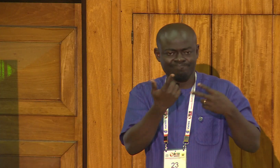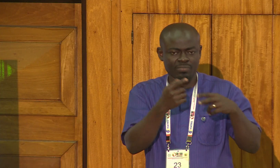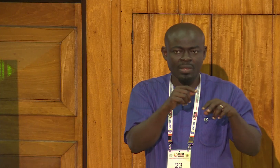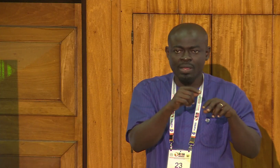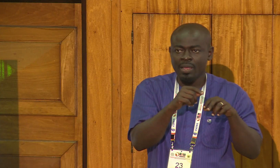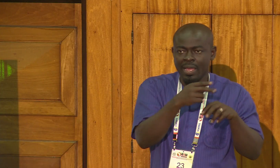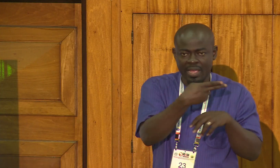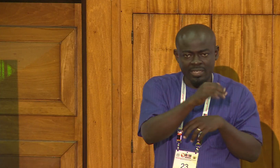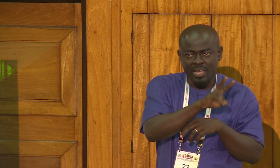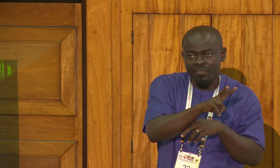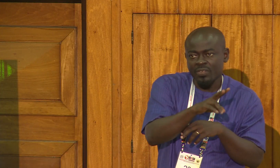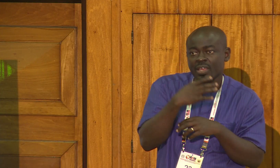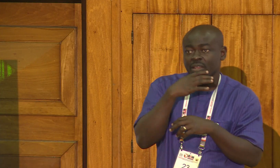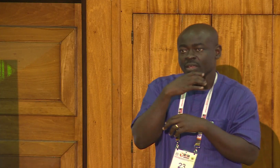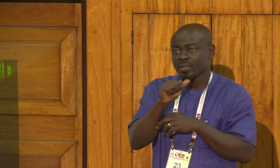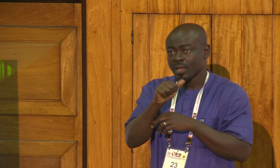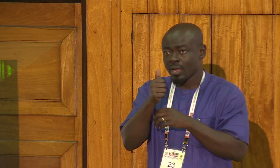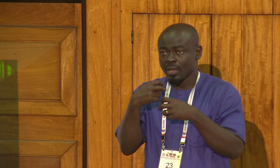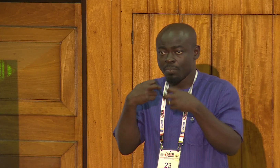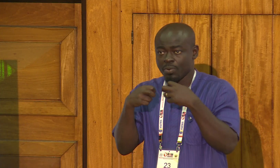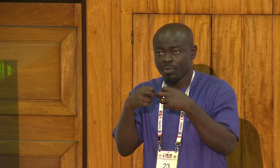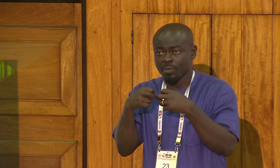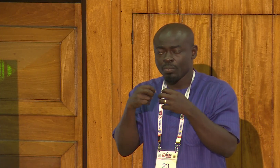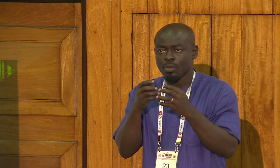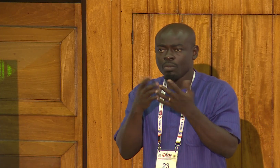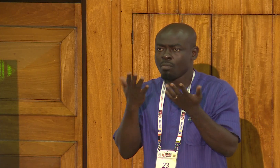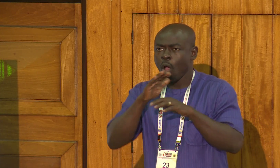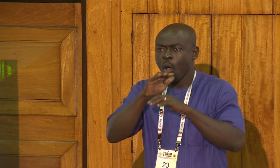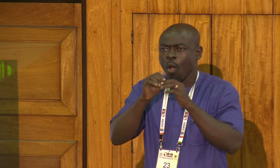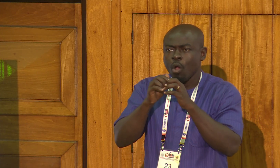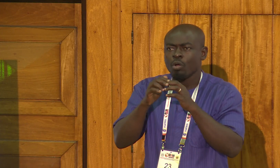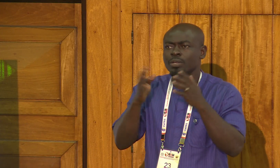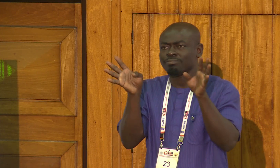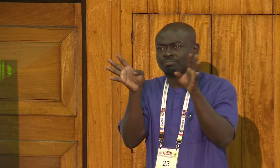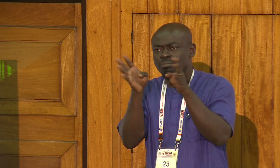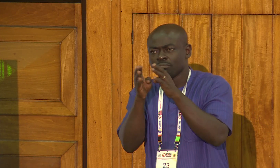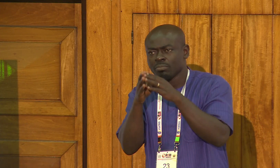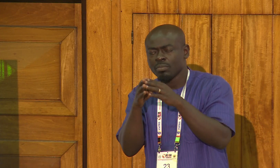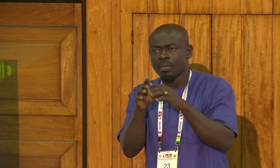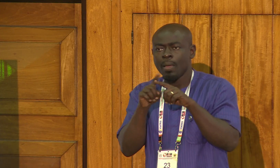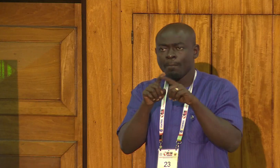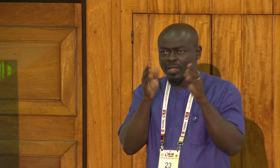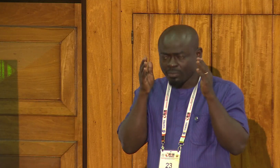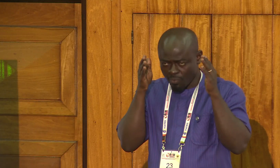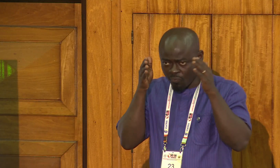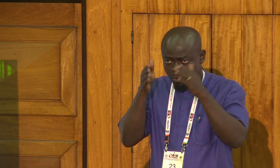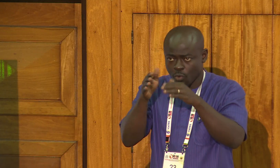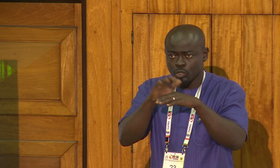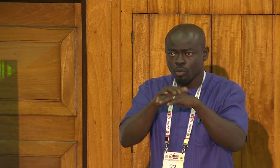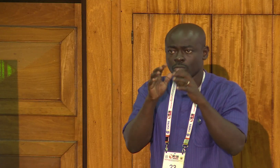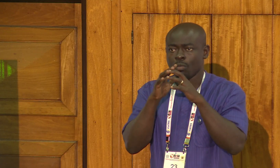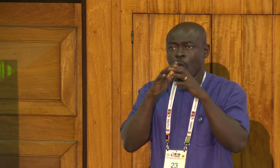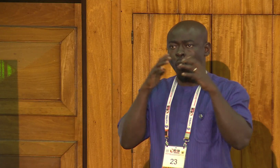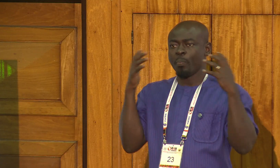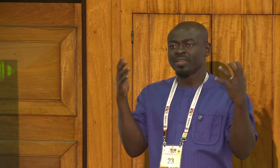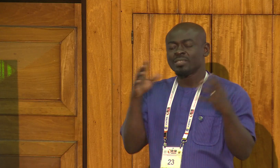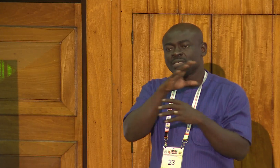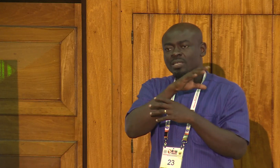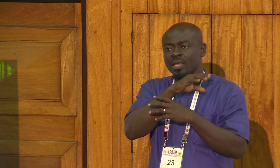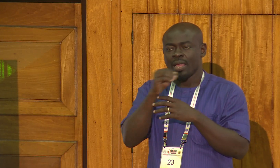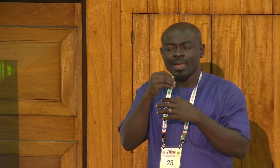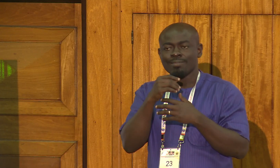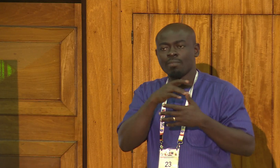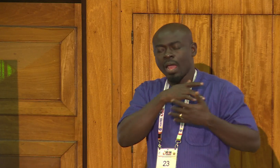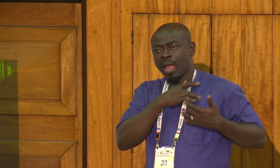aging and other issues throughout the conference. So I'll be talking specifically about obesity and cardiometabolic